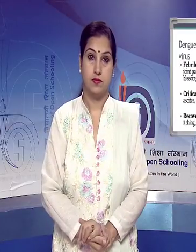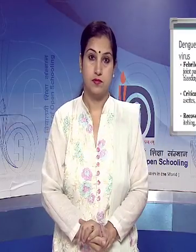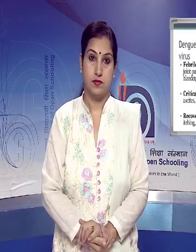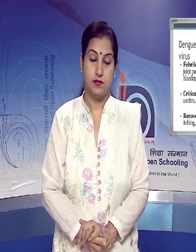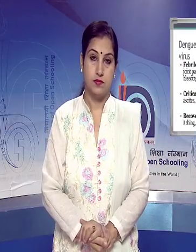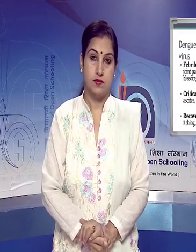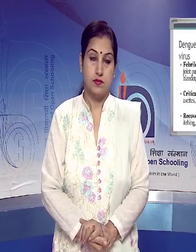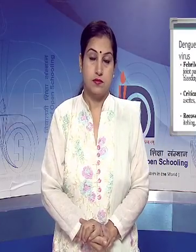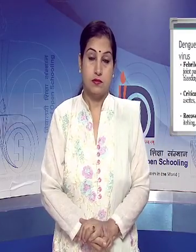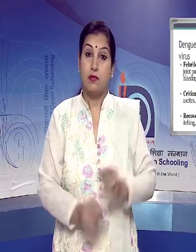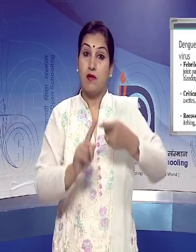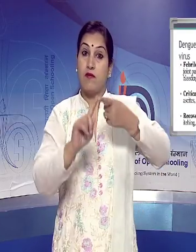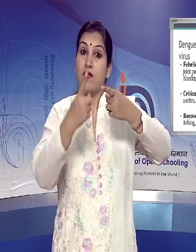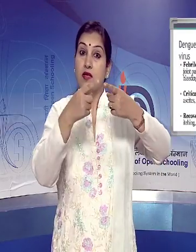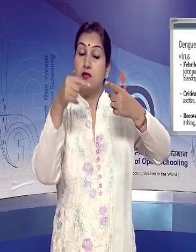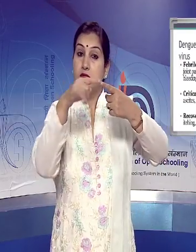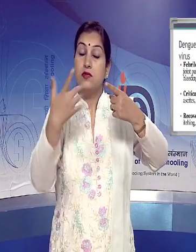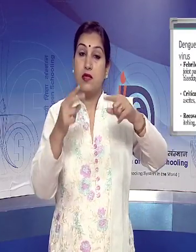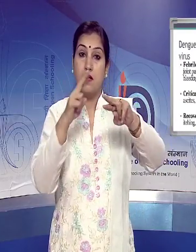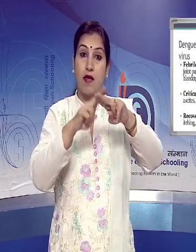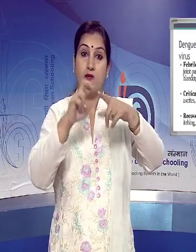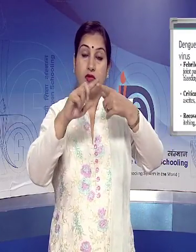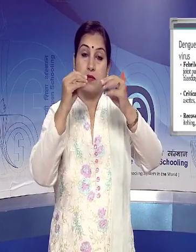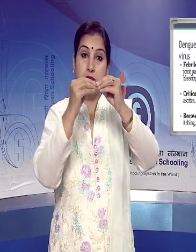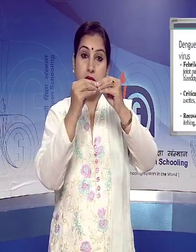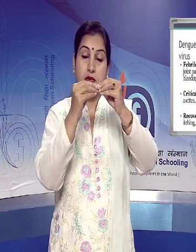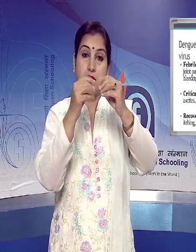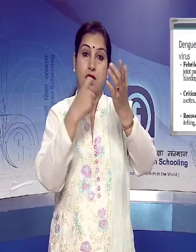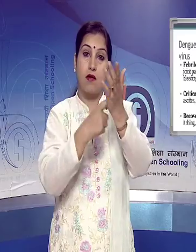The first phase is febrile phase.